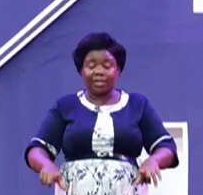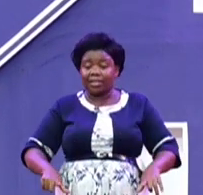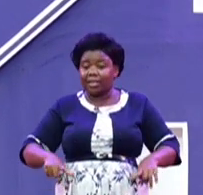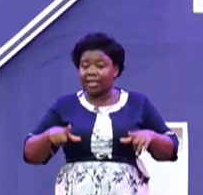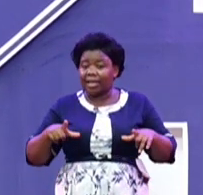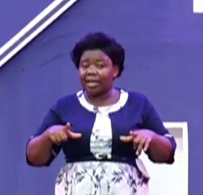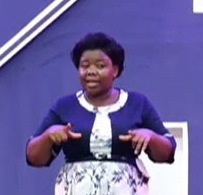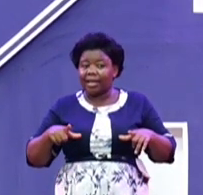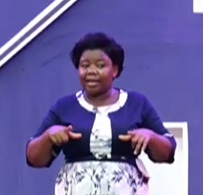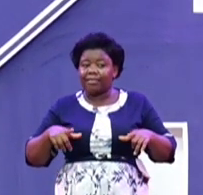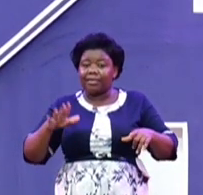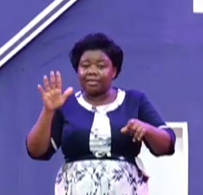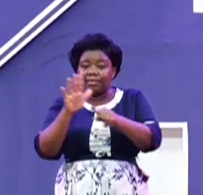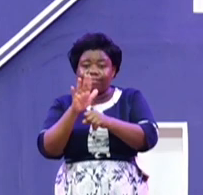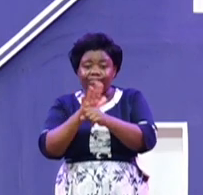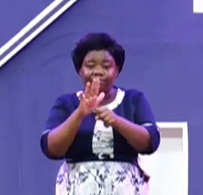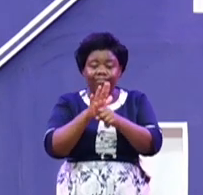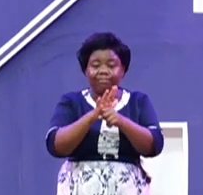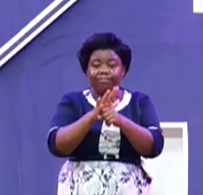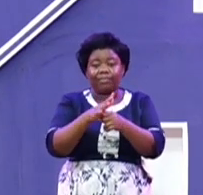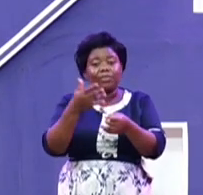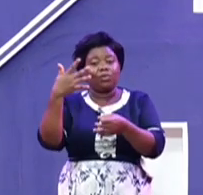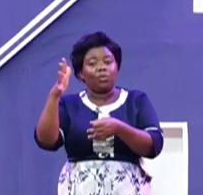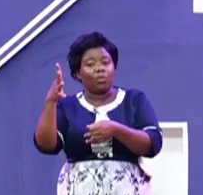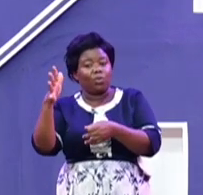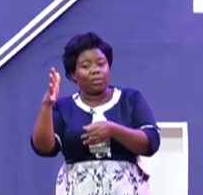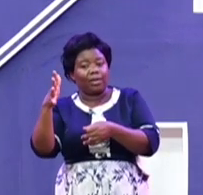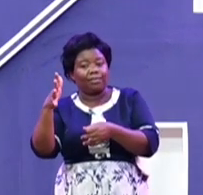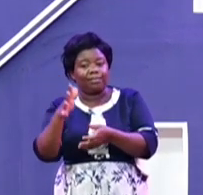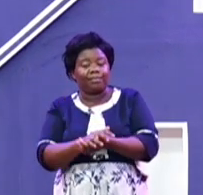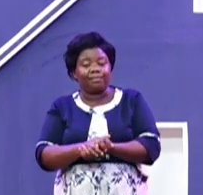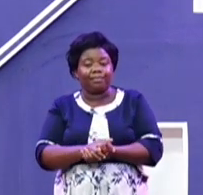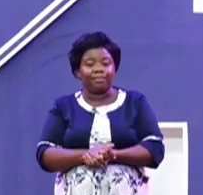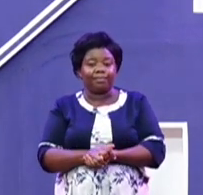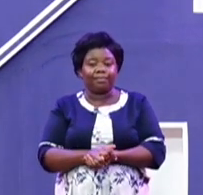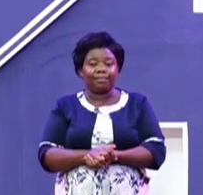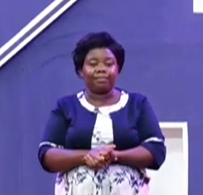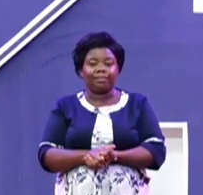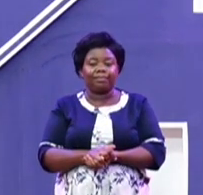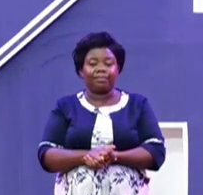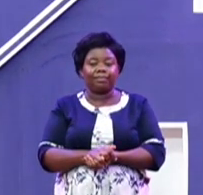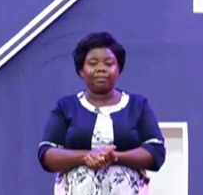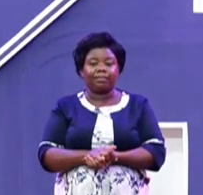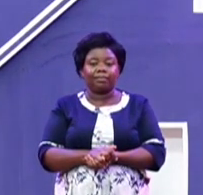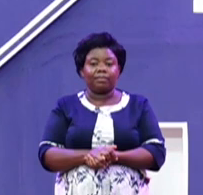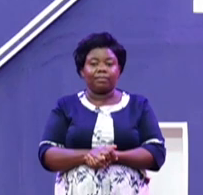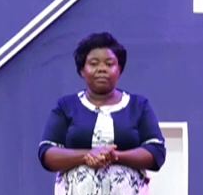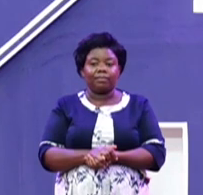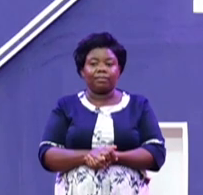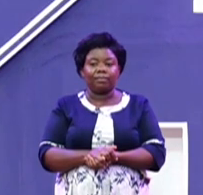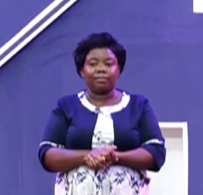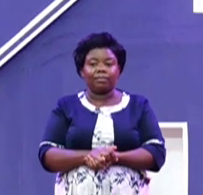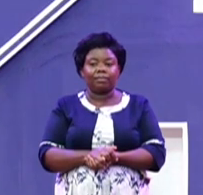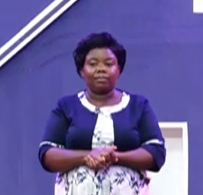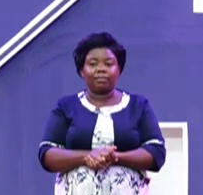butambulira ekitundu kinene ku mazzi. When he got to know that a human's life moves the most percentage on